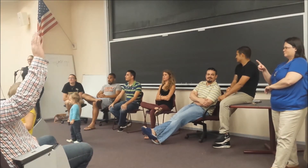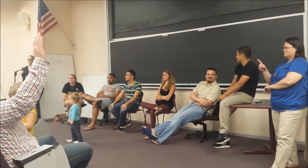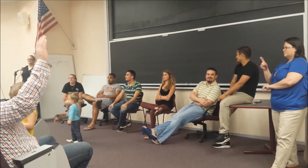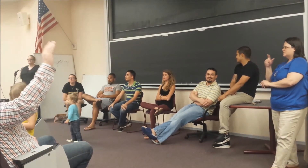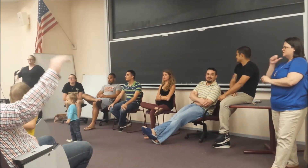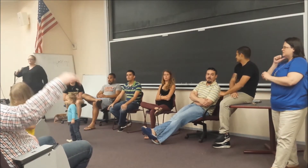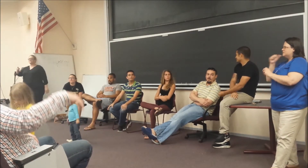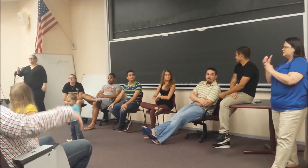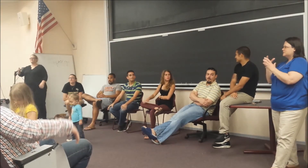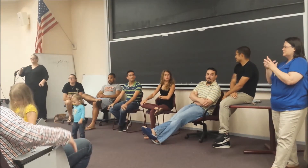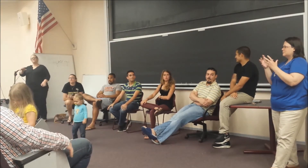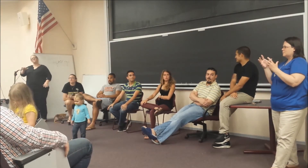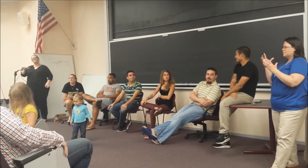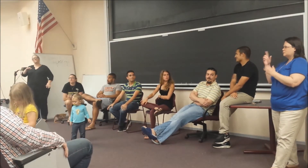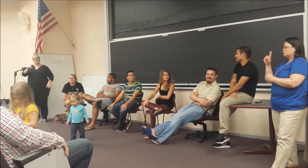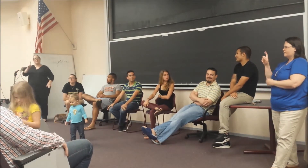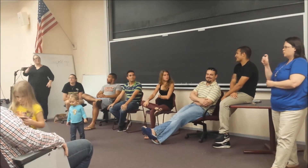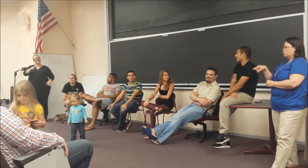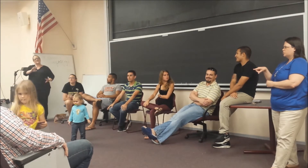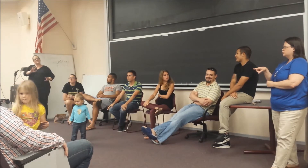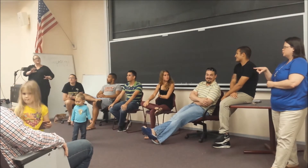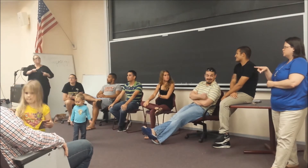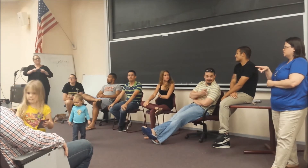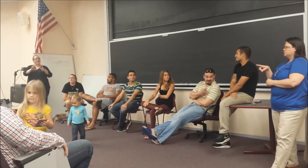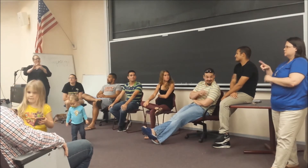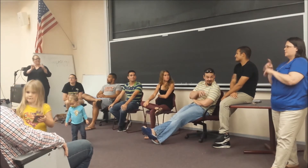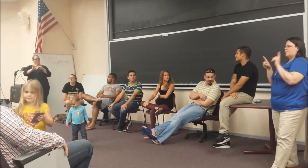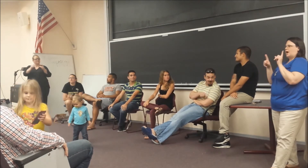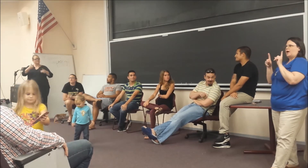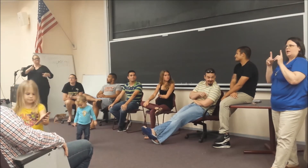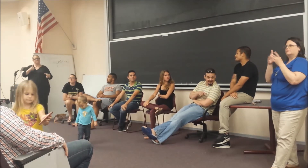Not much of a question as a comment.